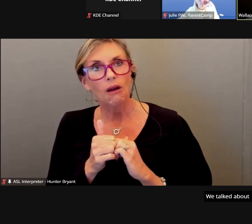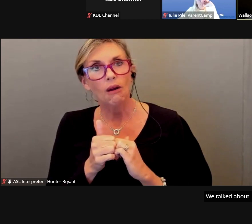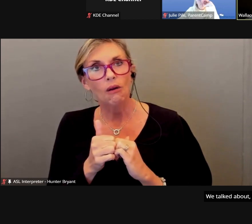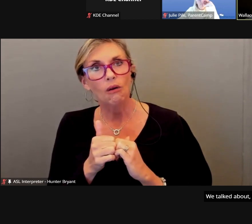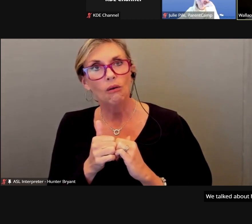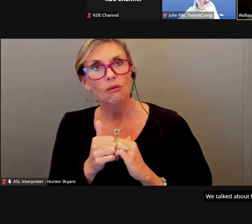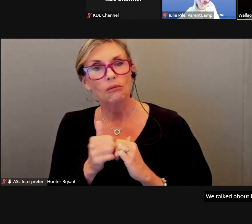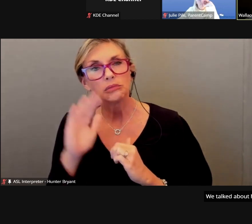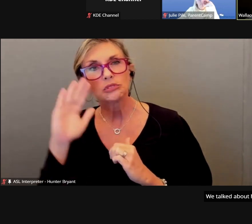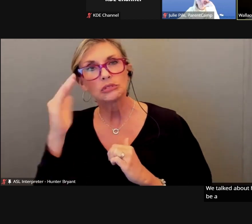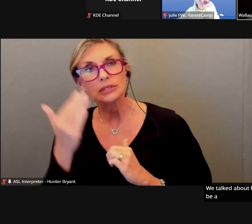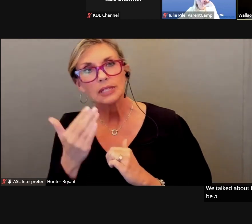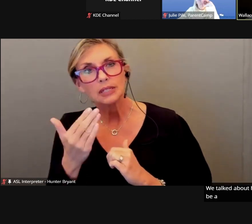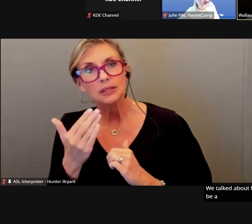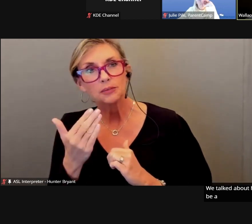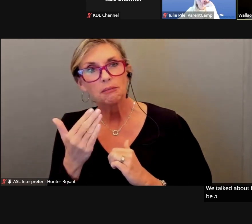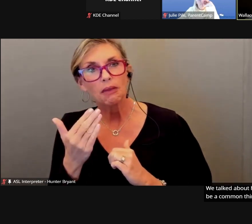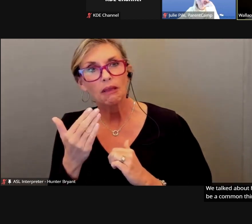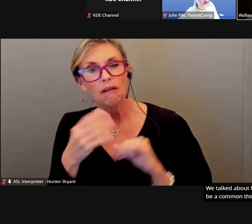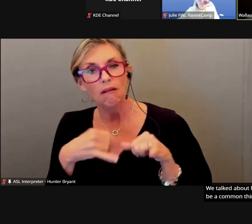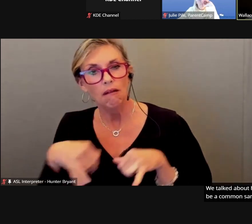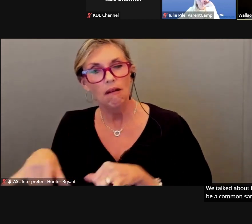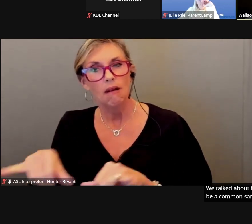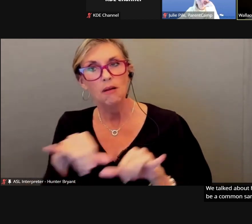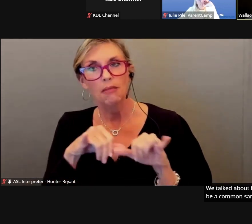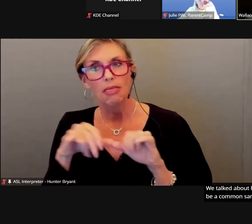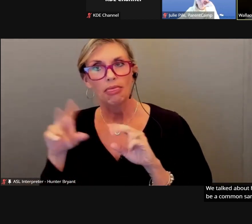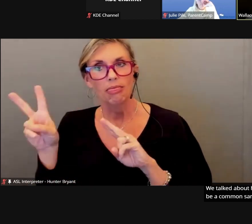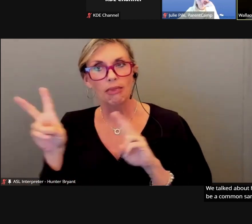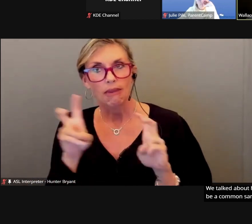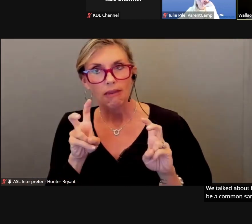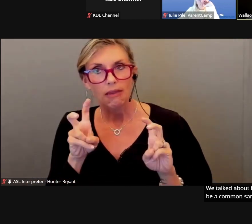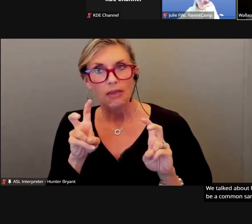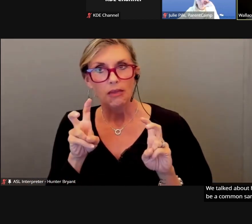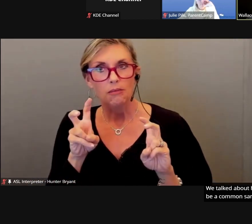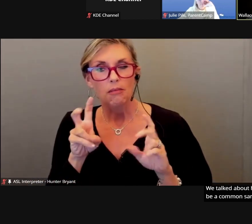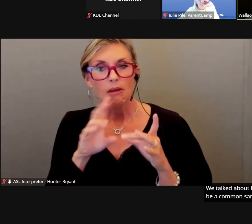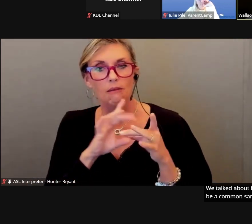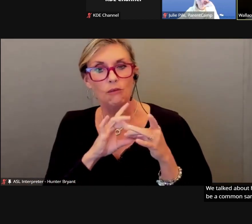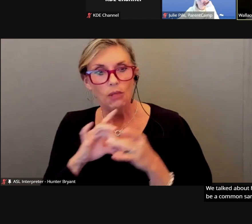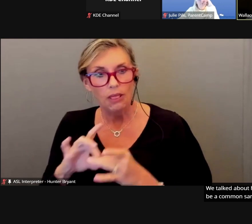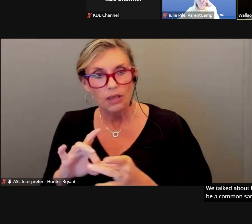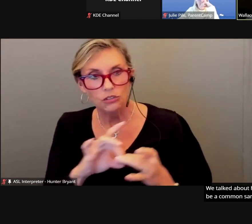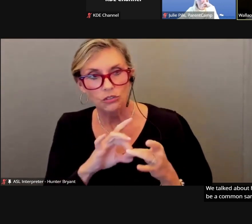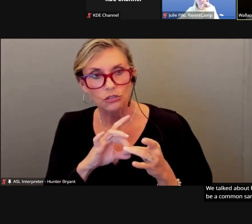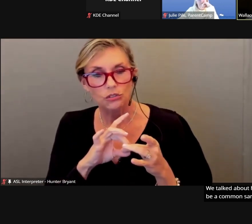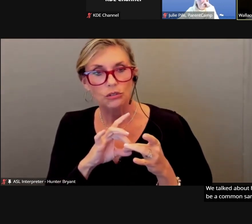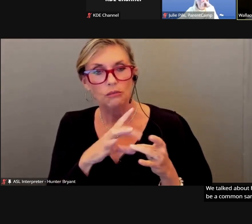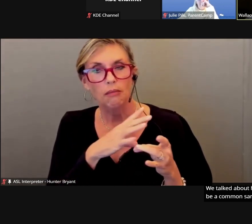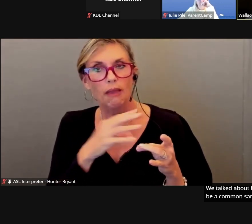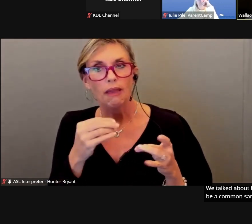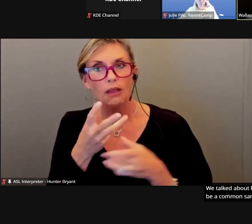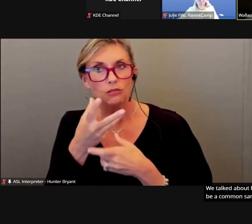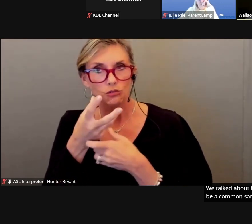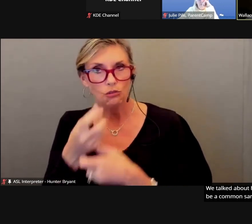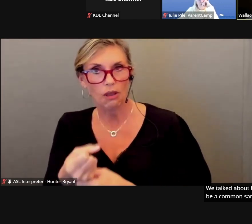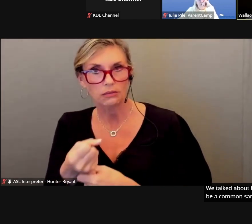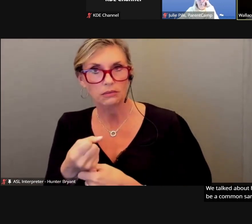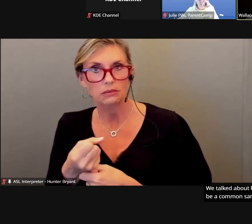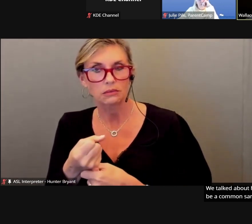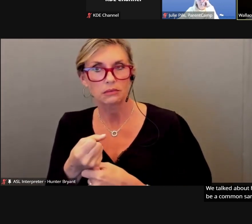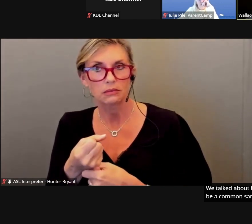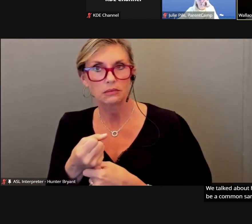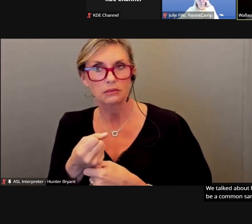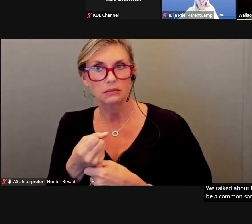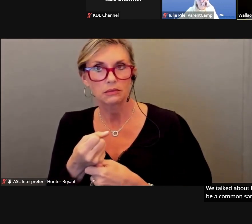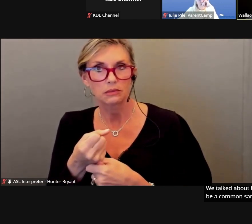to be a common theme of relationship and trust across